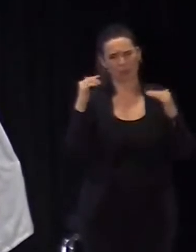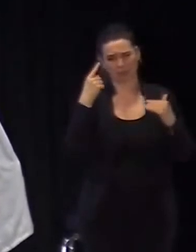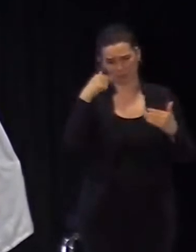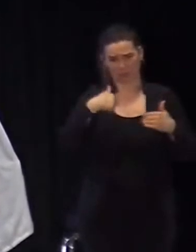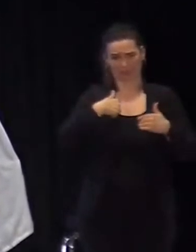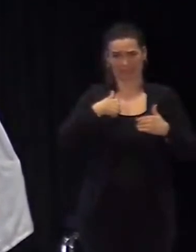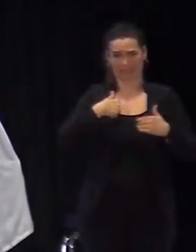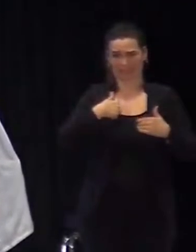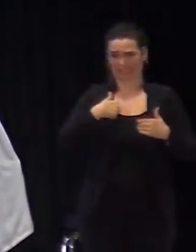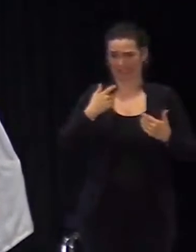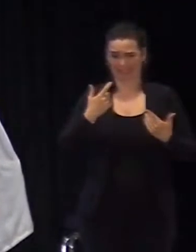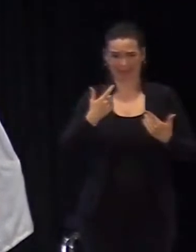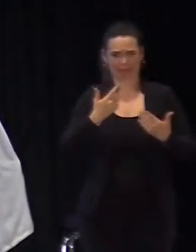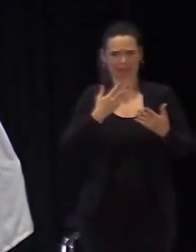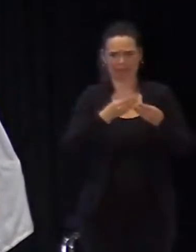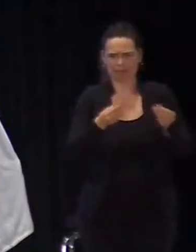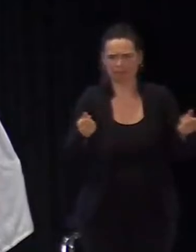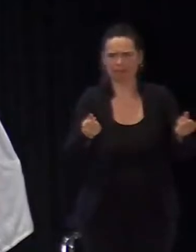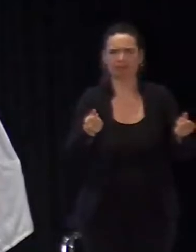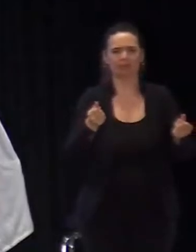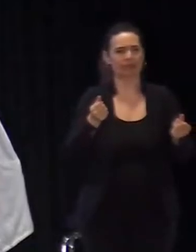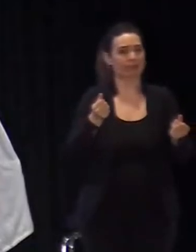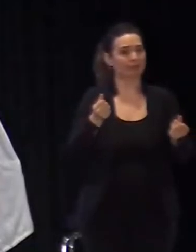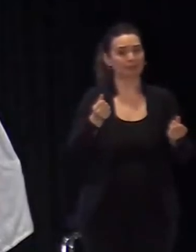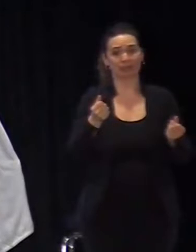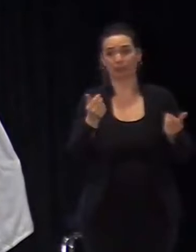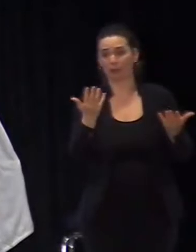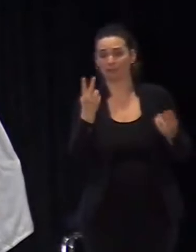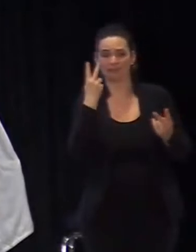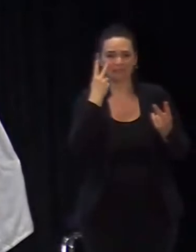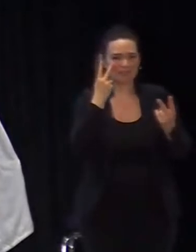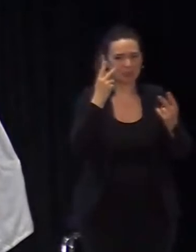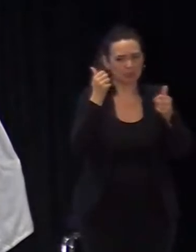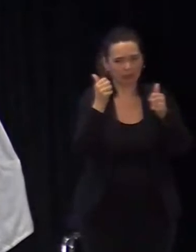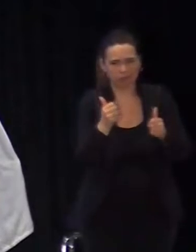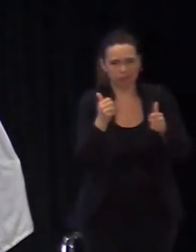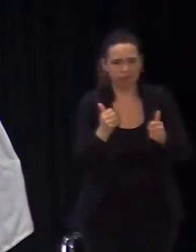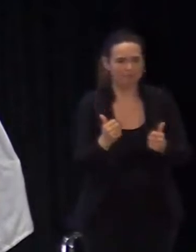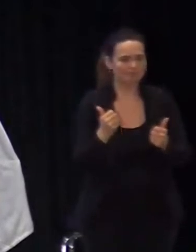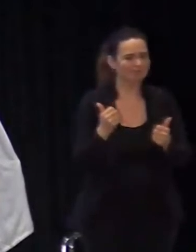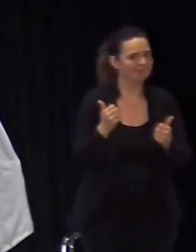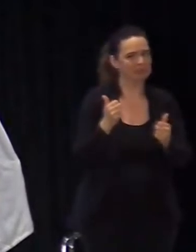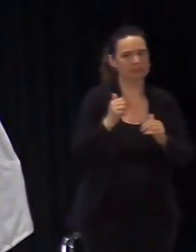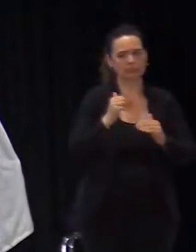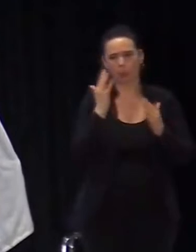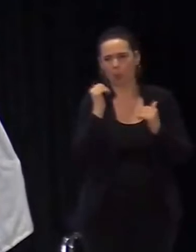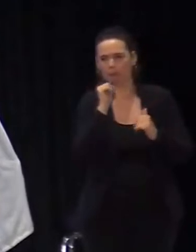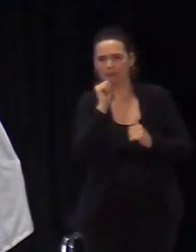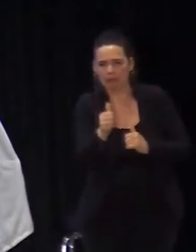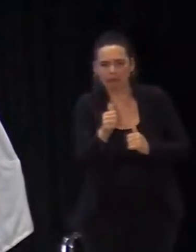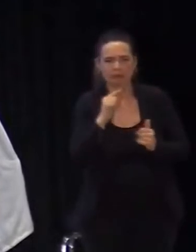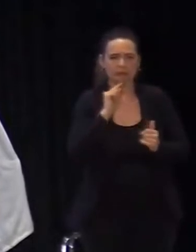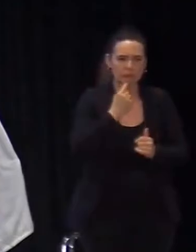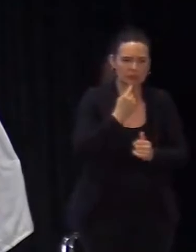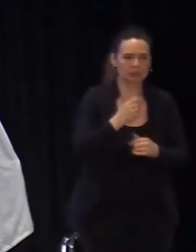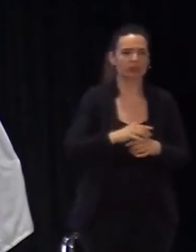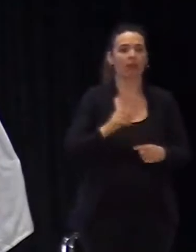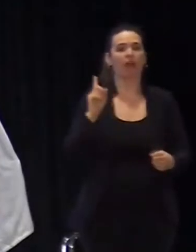So just like anyone who has a visual impairment, that's what I have now until I don't. And so we need